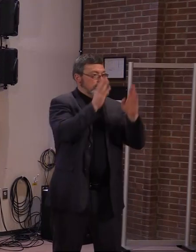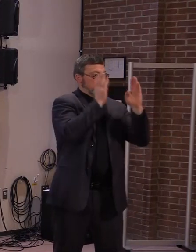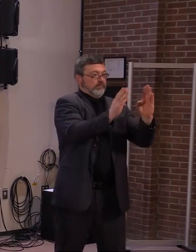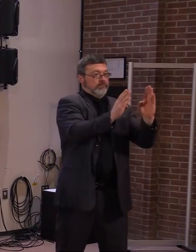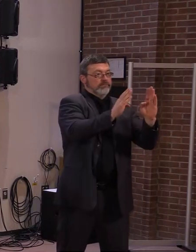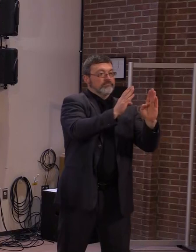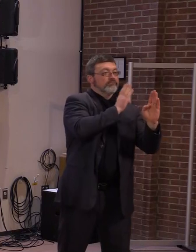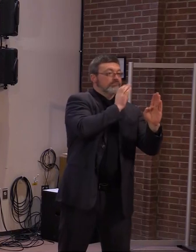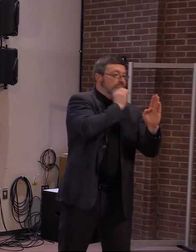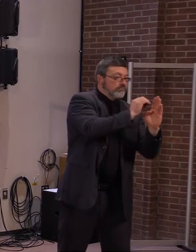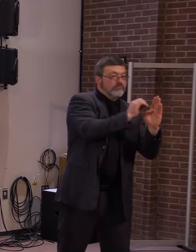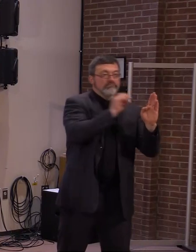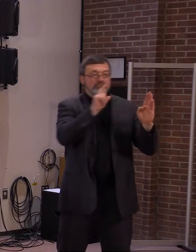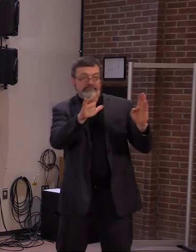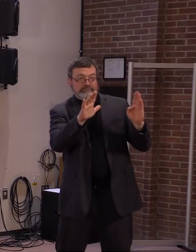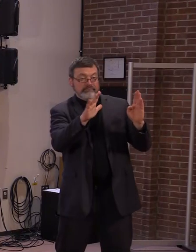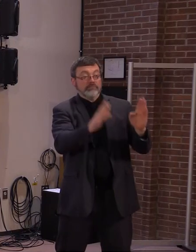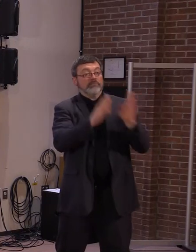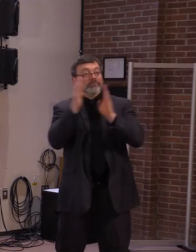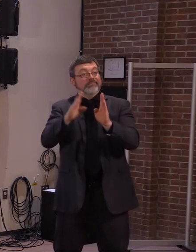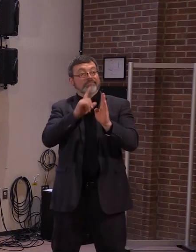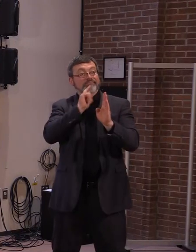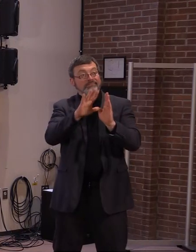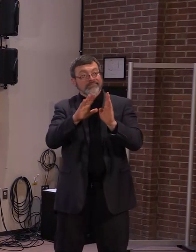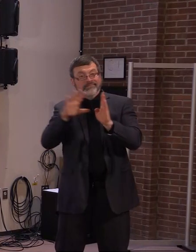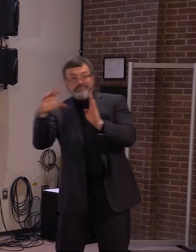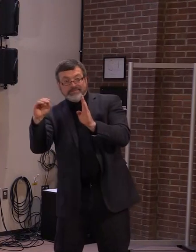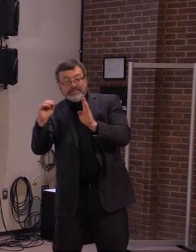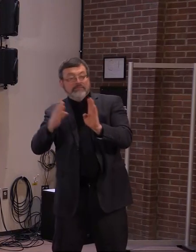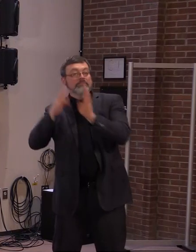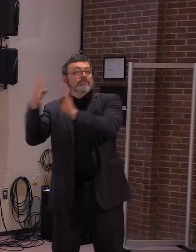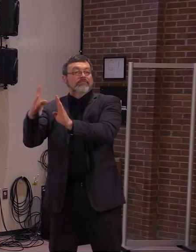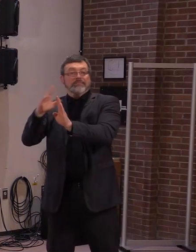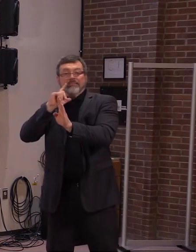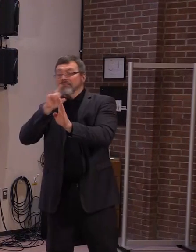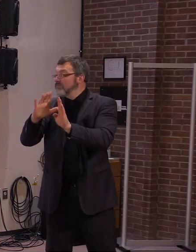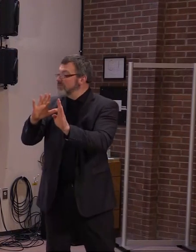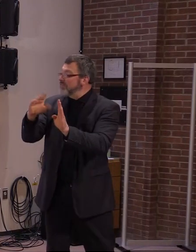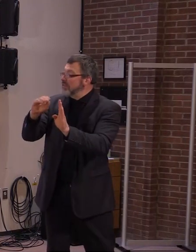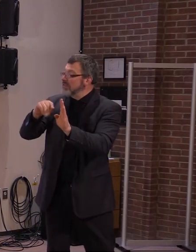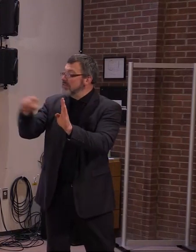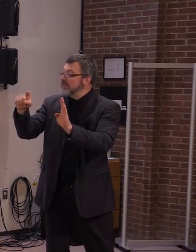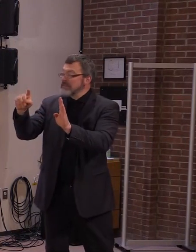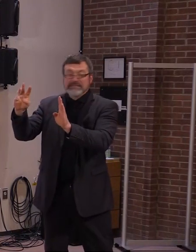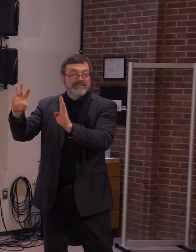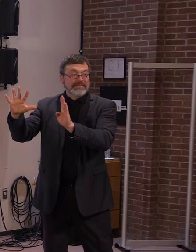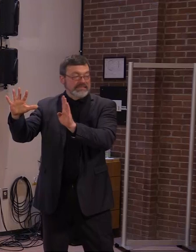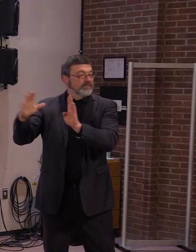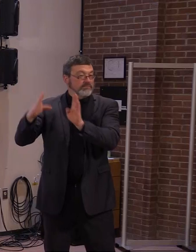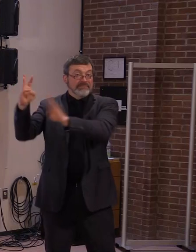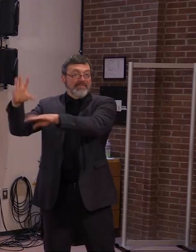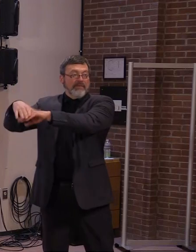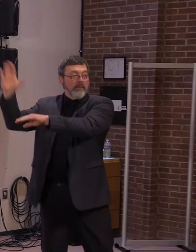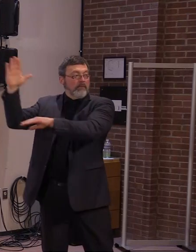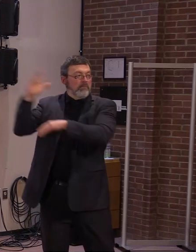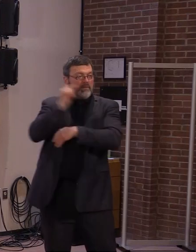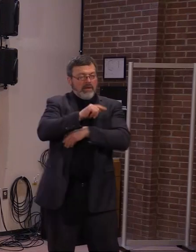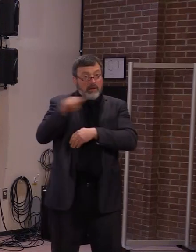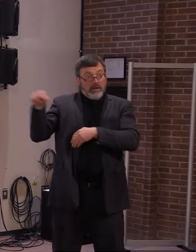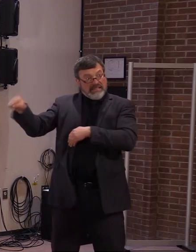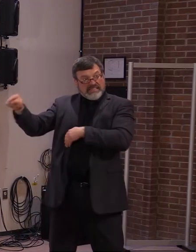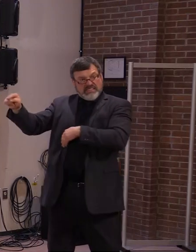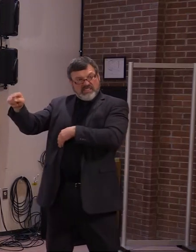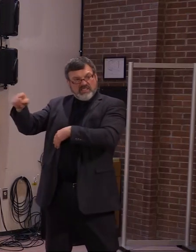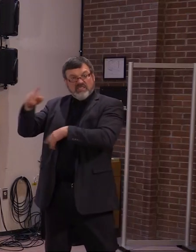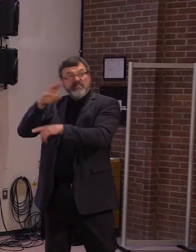have the lowest case rates in the state. That is followed by those 50 to 64. And then the younger age groups you see